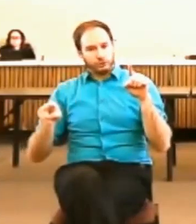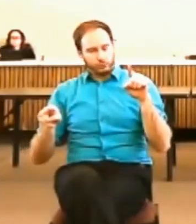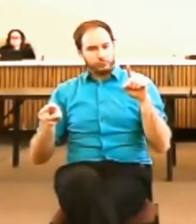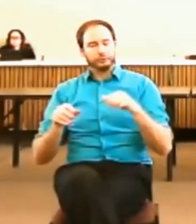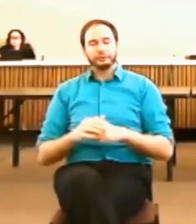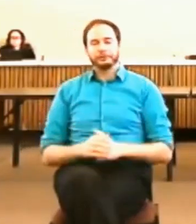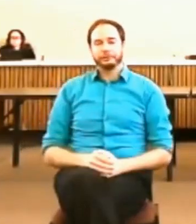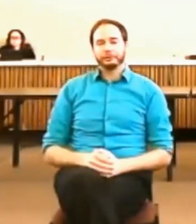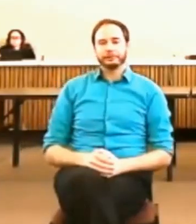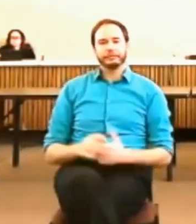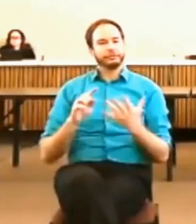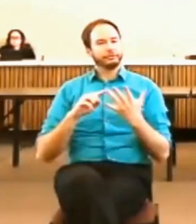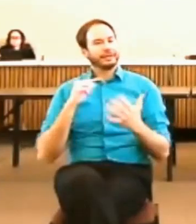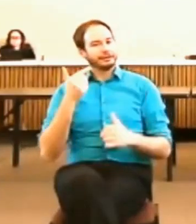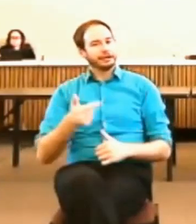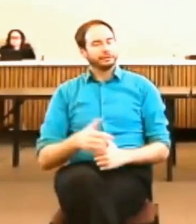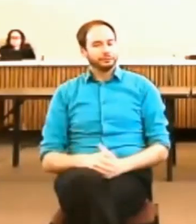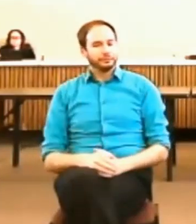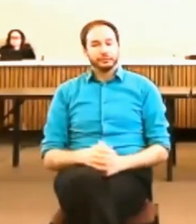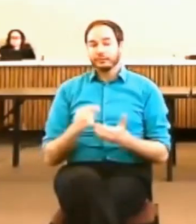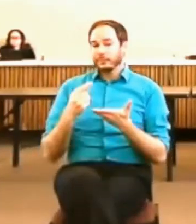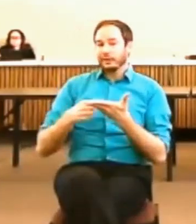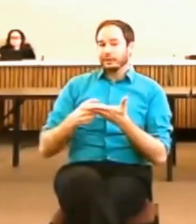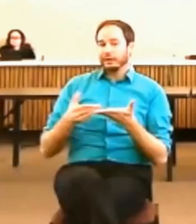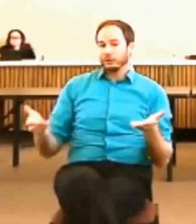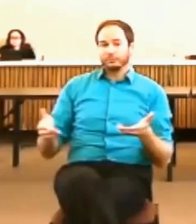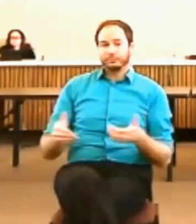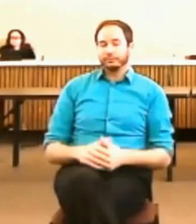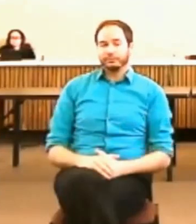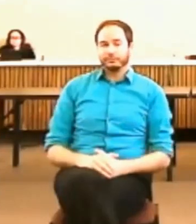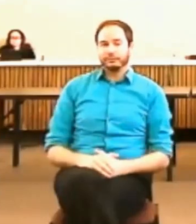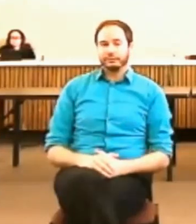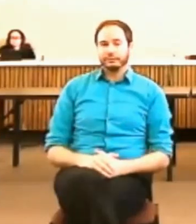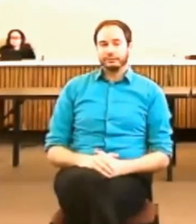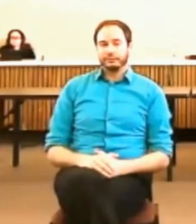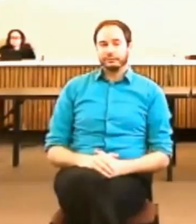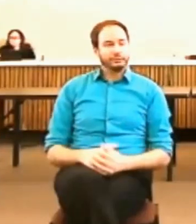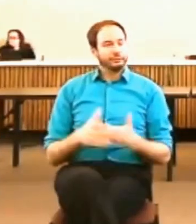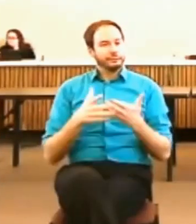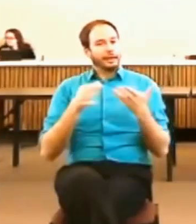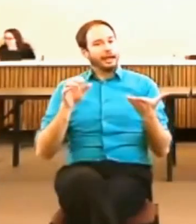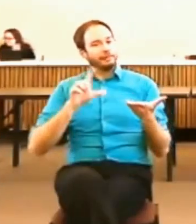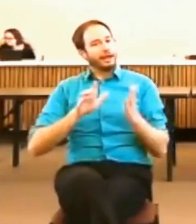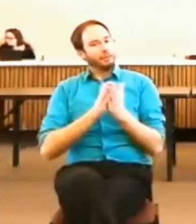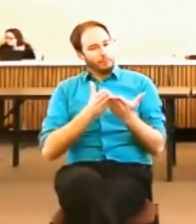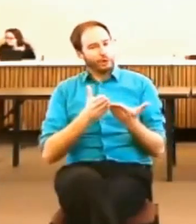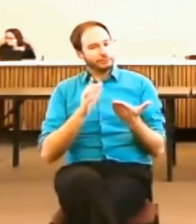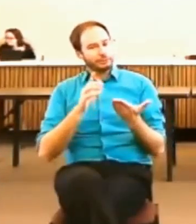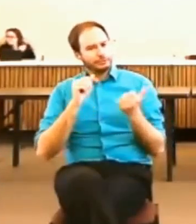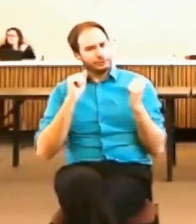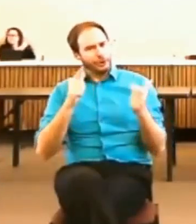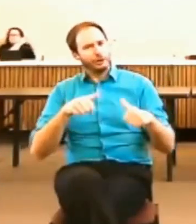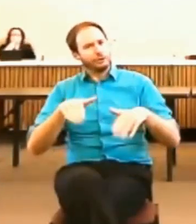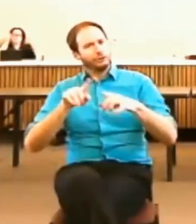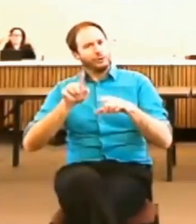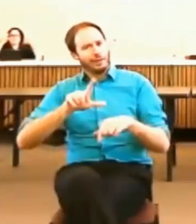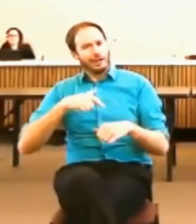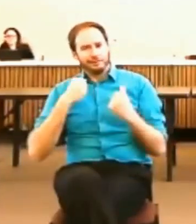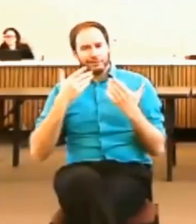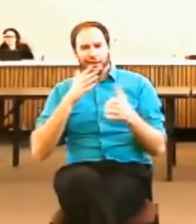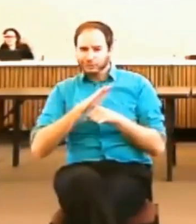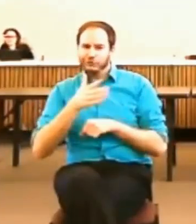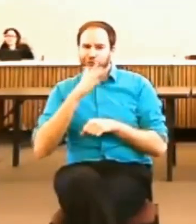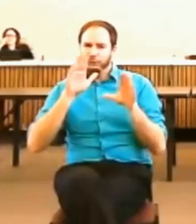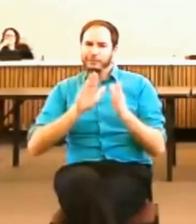be unequivocally considered as tangible evidence of the division of Africa. However, it